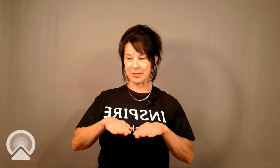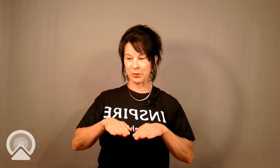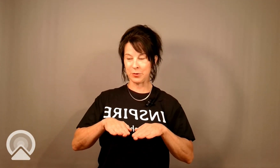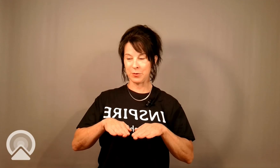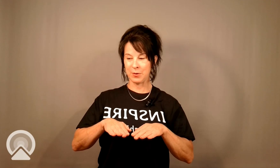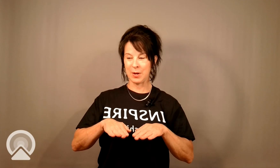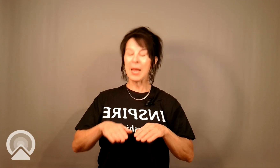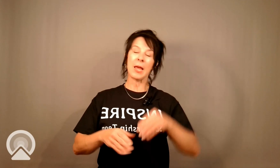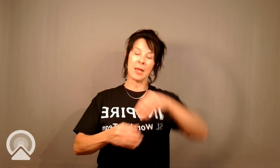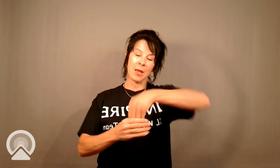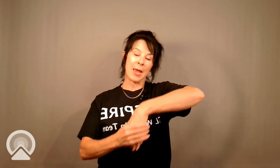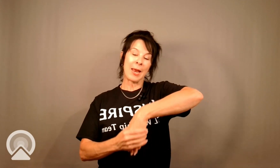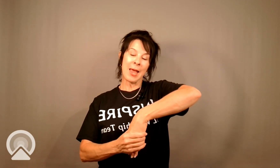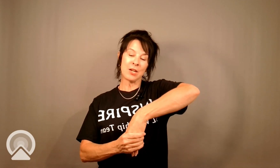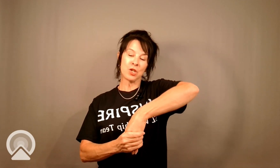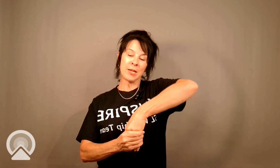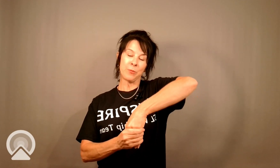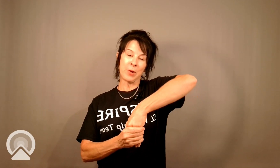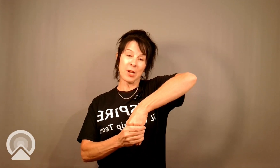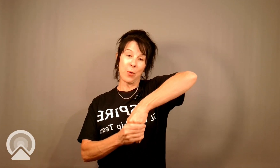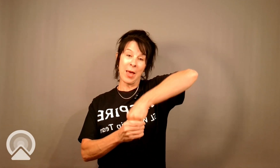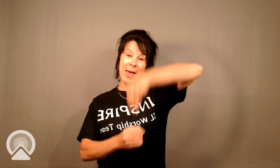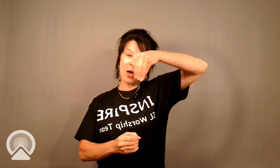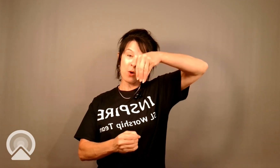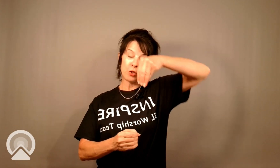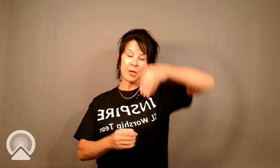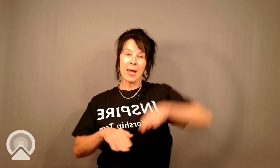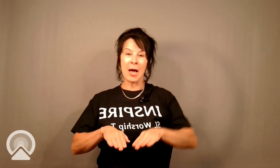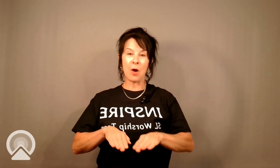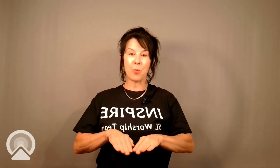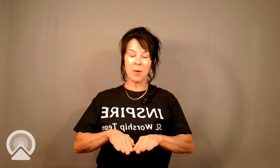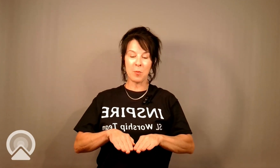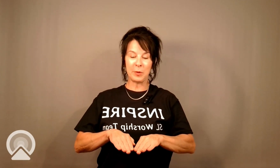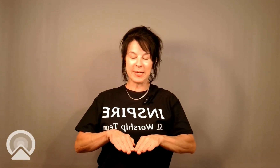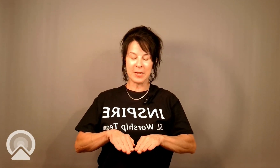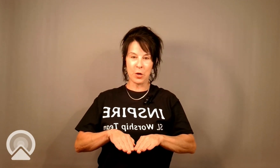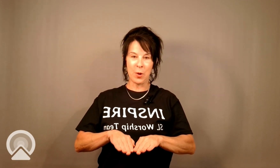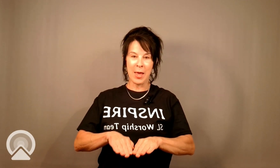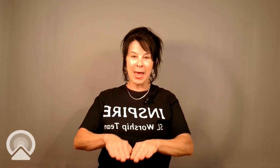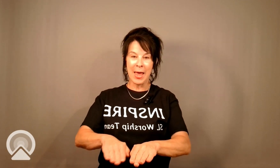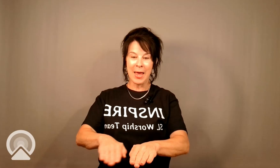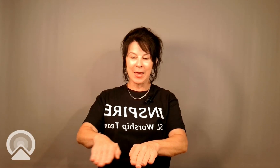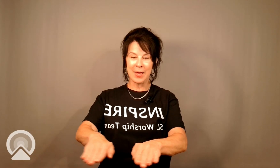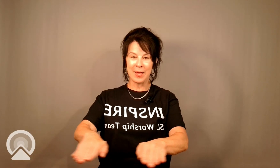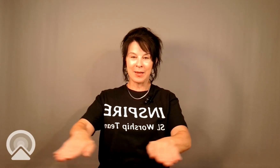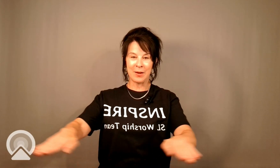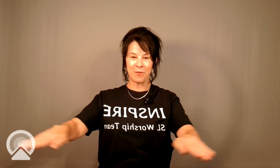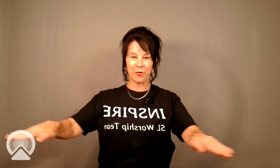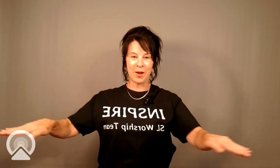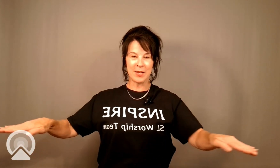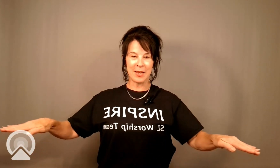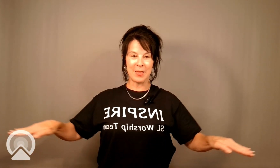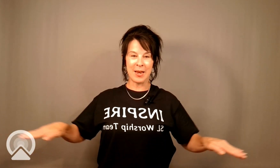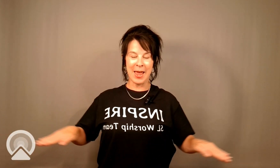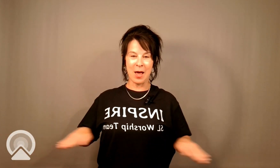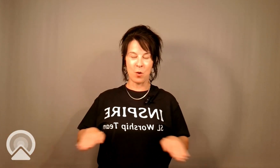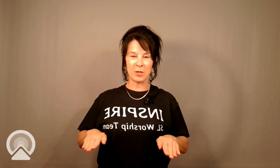Desert. And actually, when I go out, I'll probably go in front and then out instead